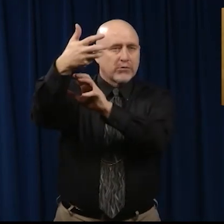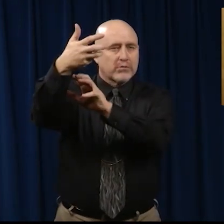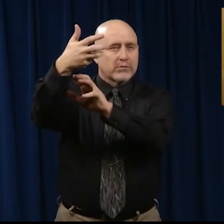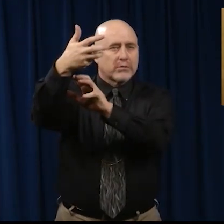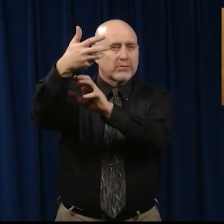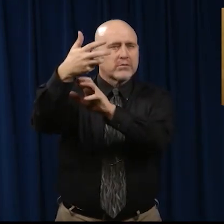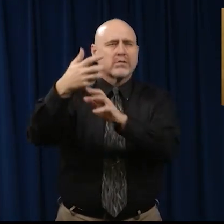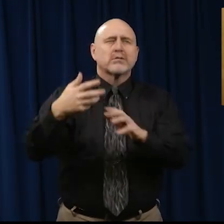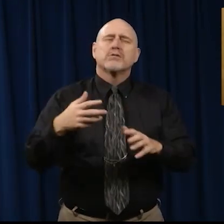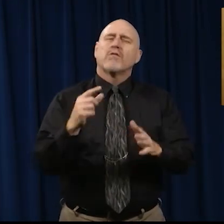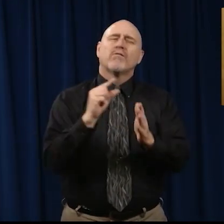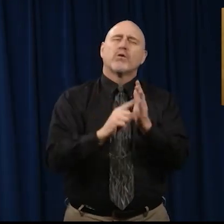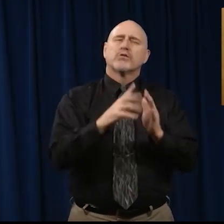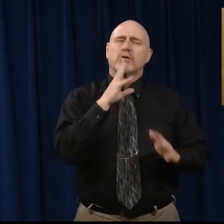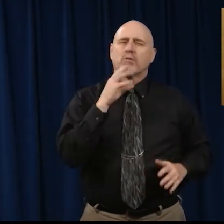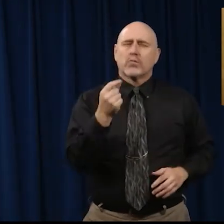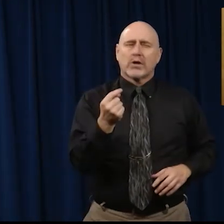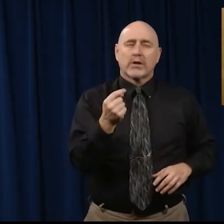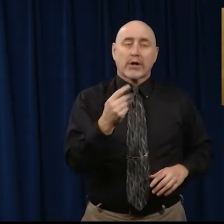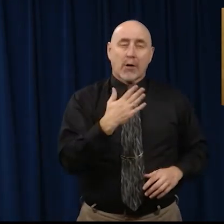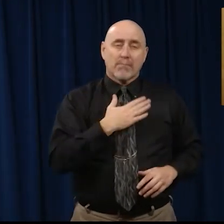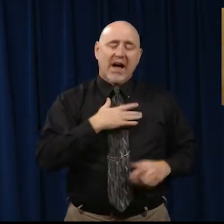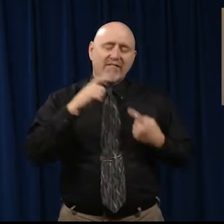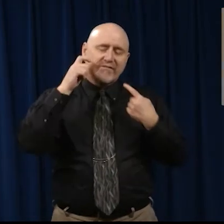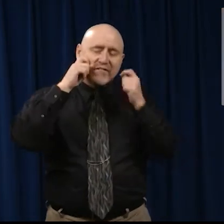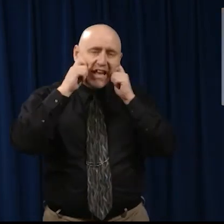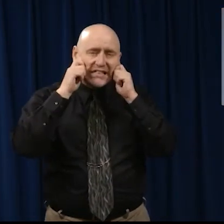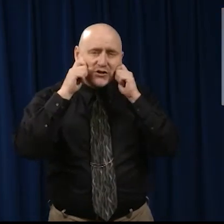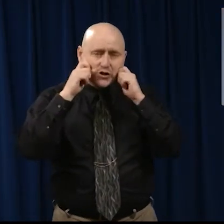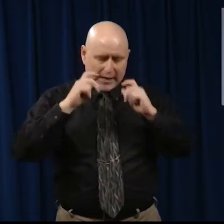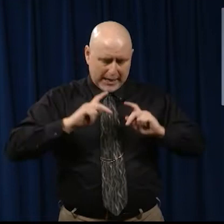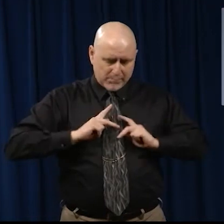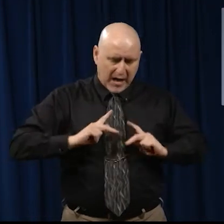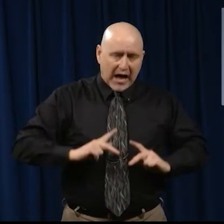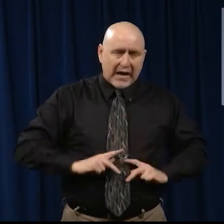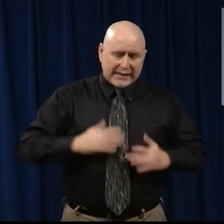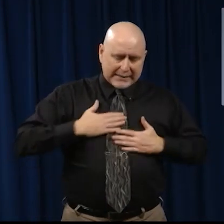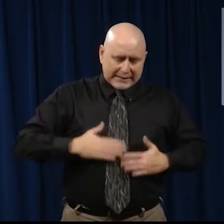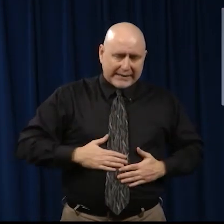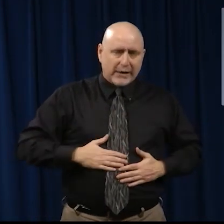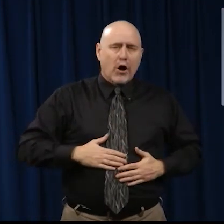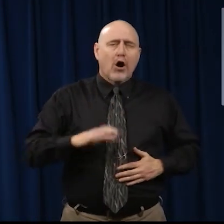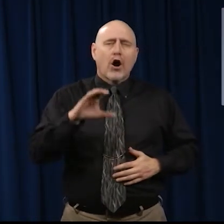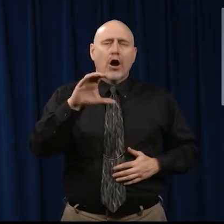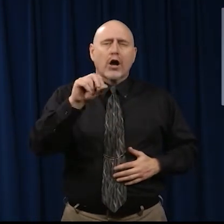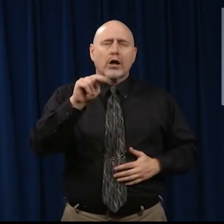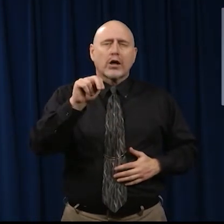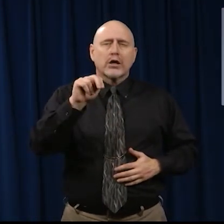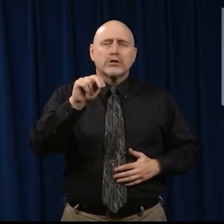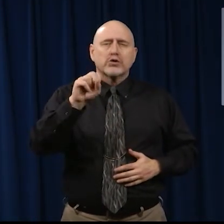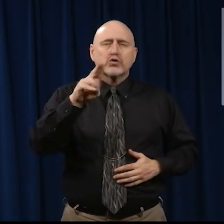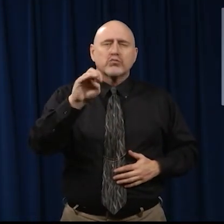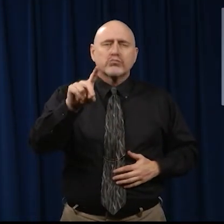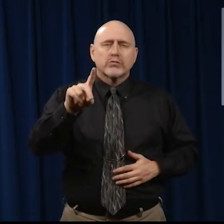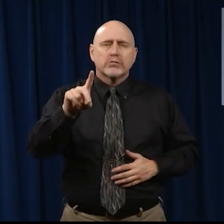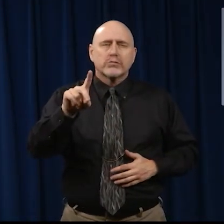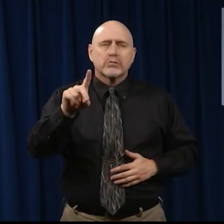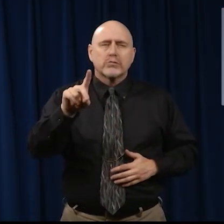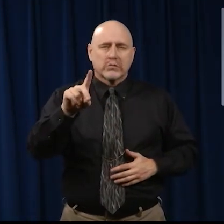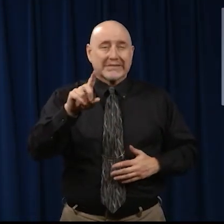ruin.'" What does that verse say? My flesh and body are consumed. You